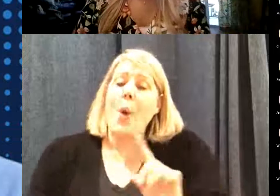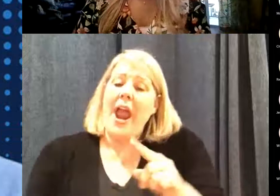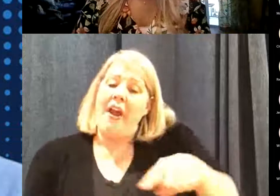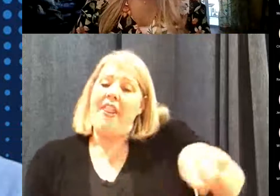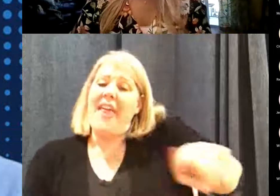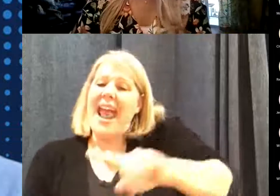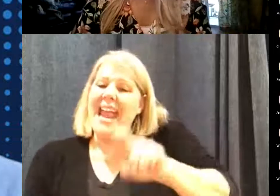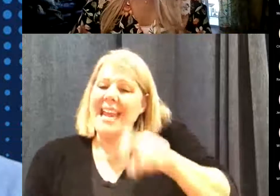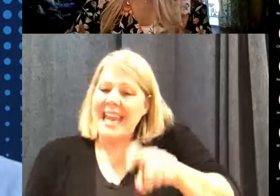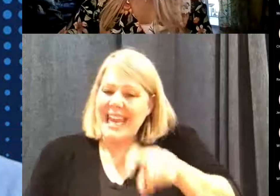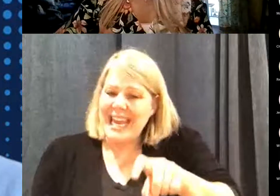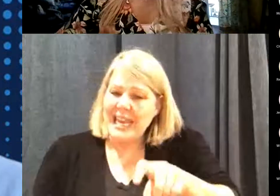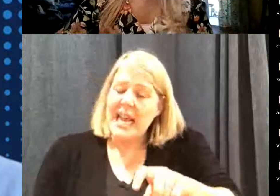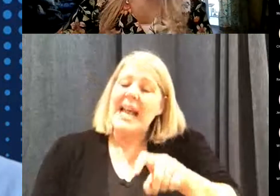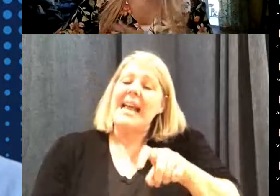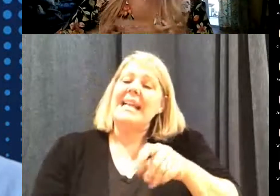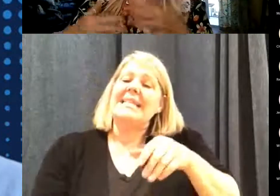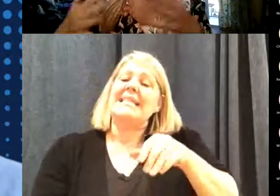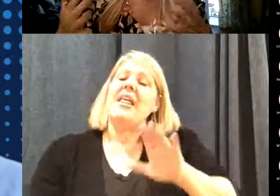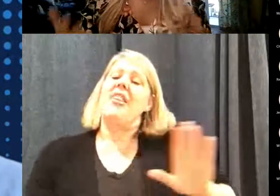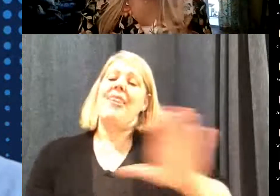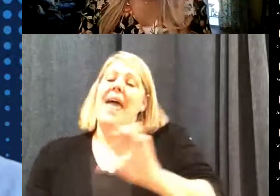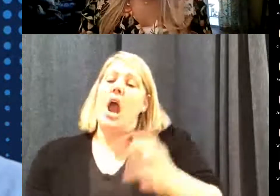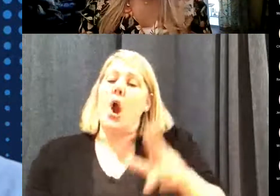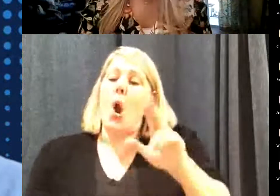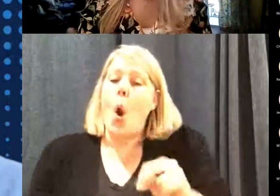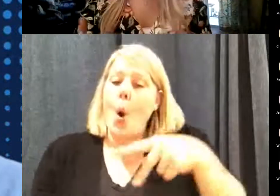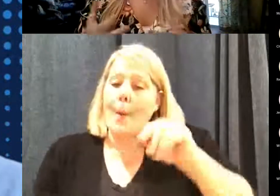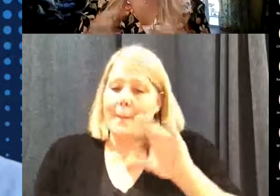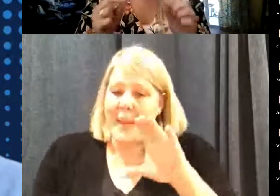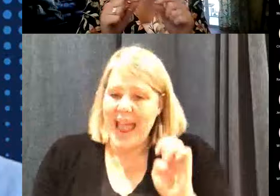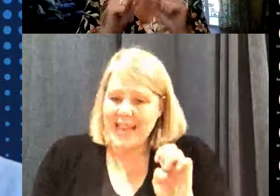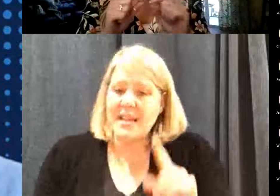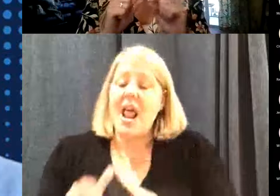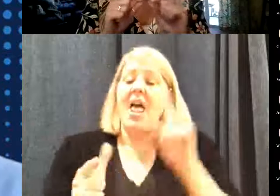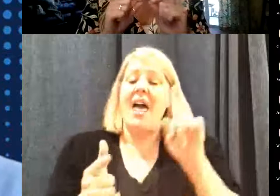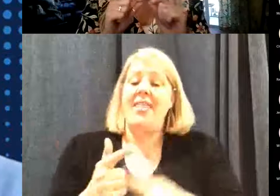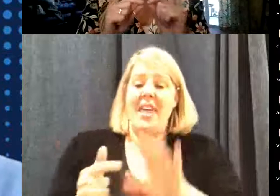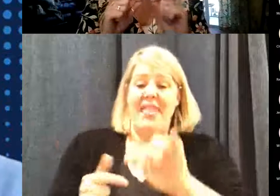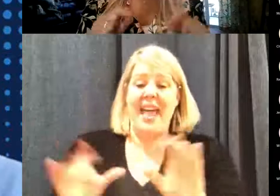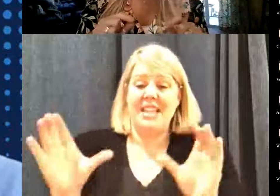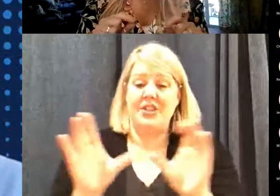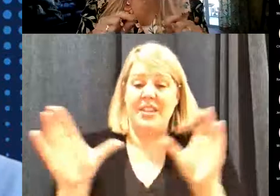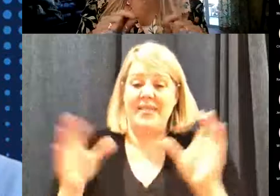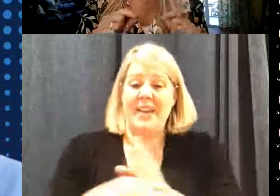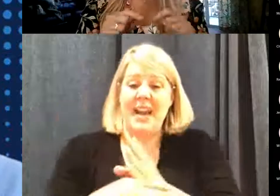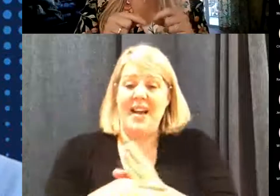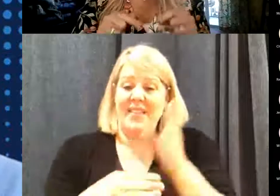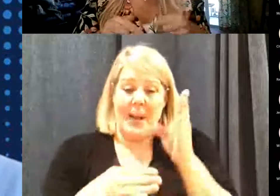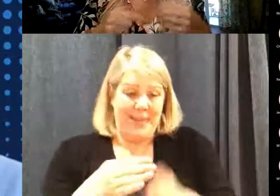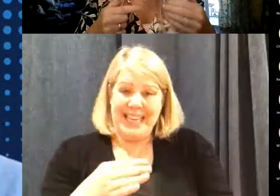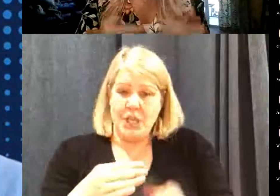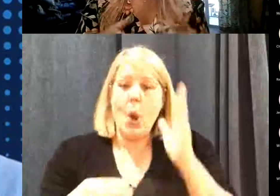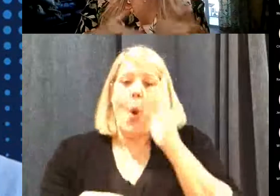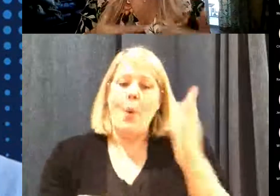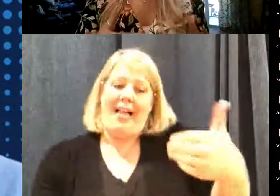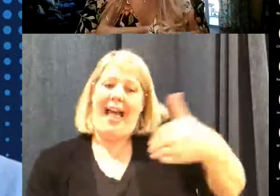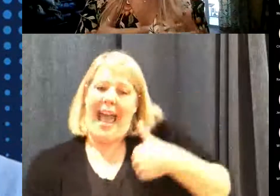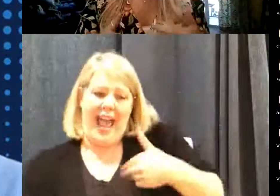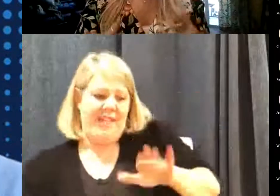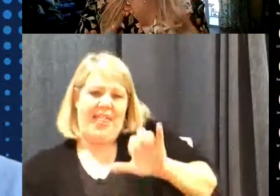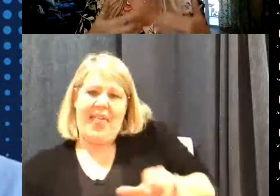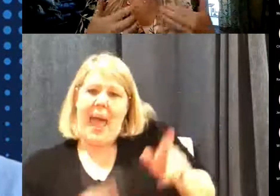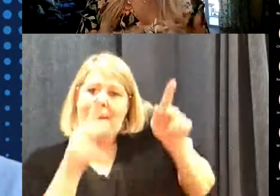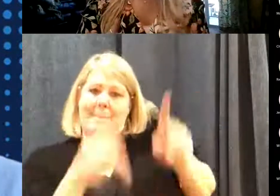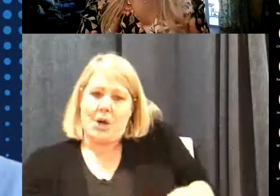they are retaining the information. And then that certificate of completion has that individual person's name on it. So they were created